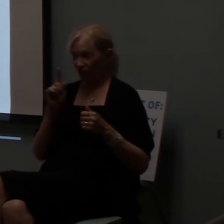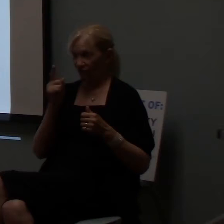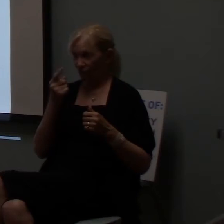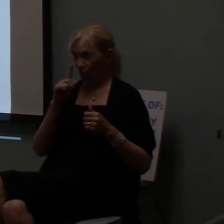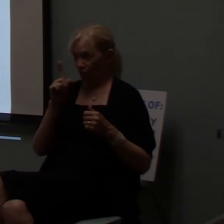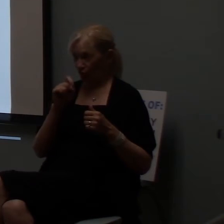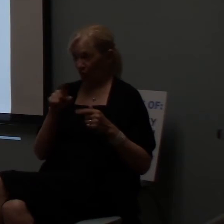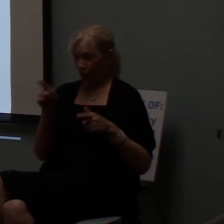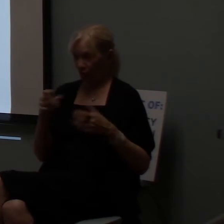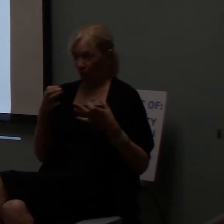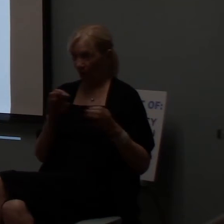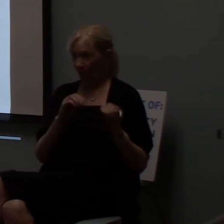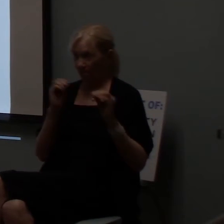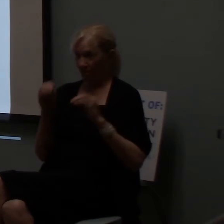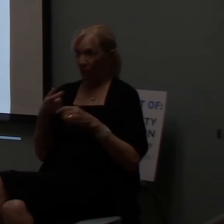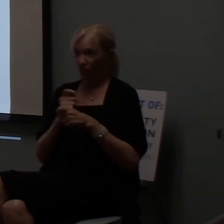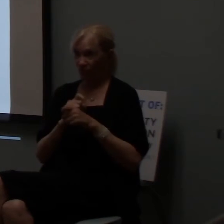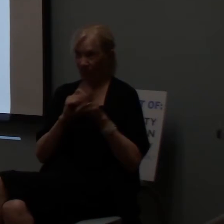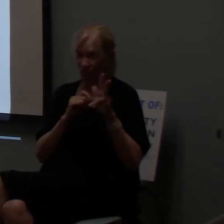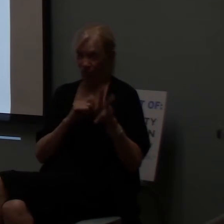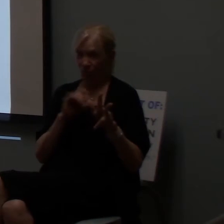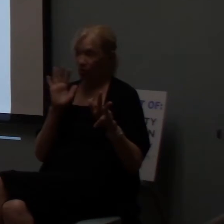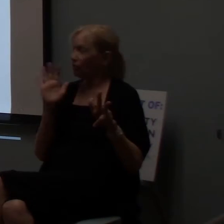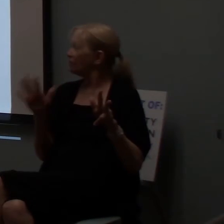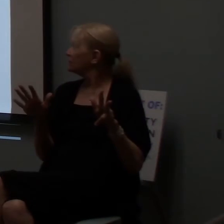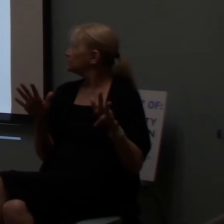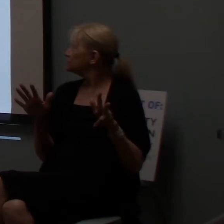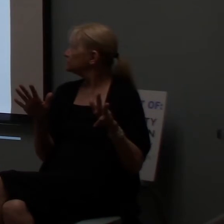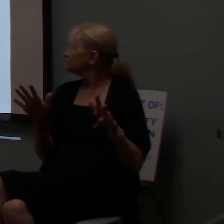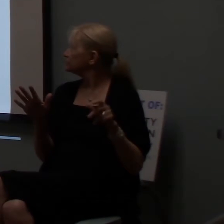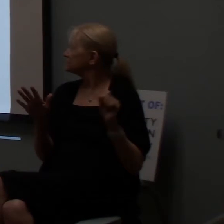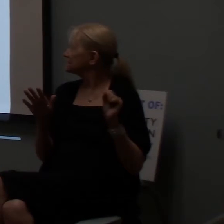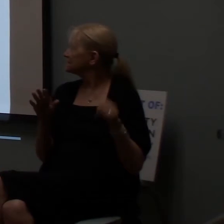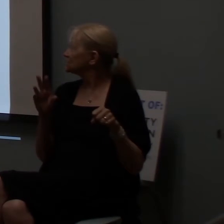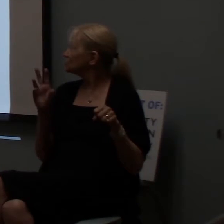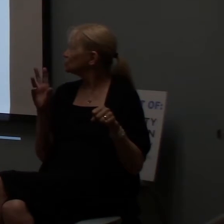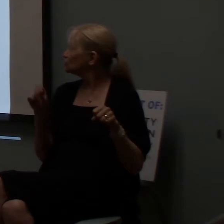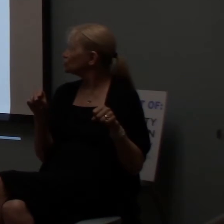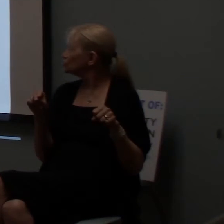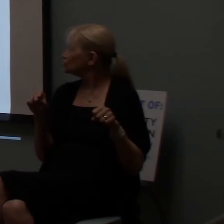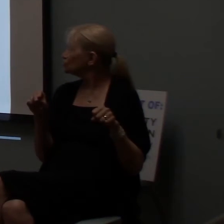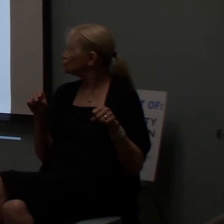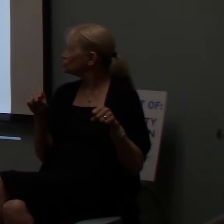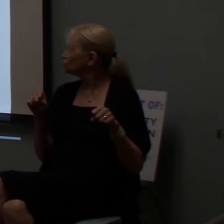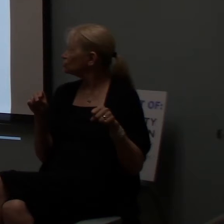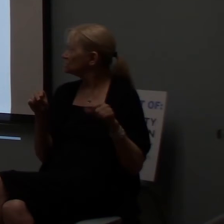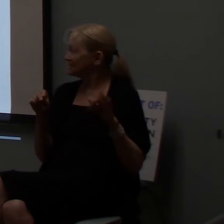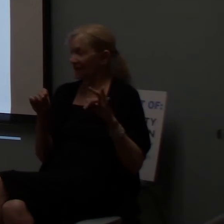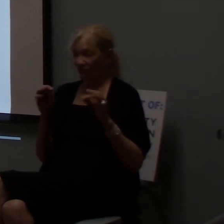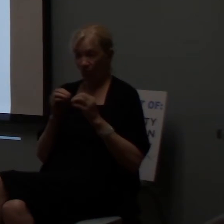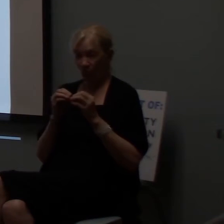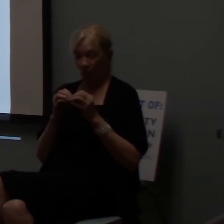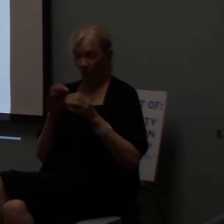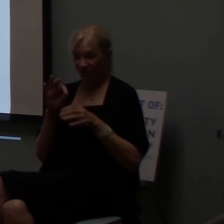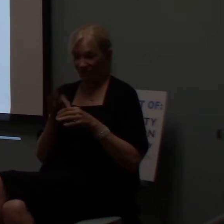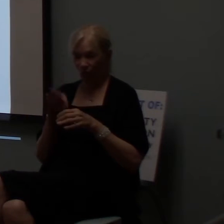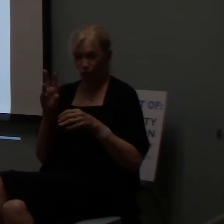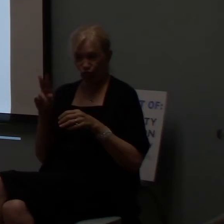do you want to move it from 3 to 5? And it's yes or no. If there are more people who vote no, then it's over.